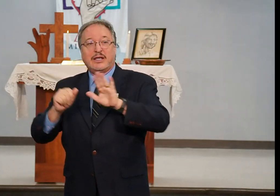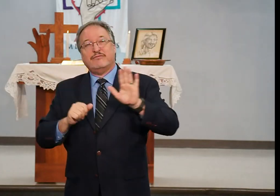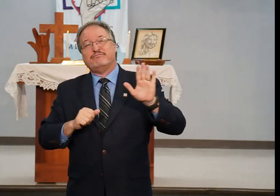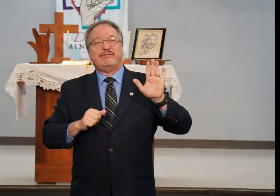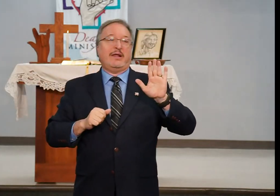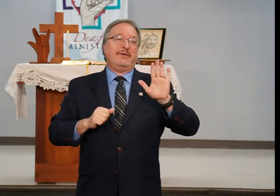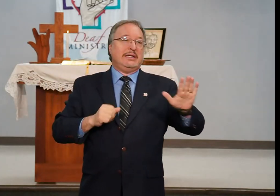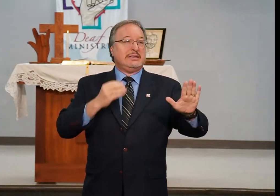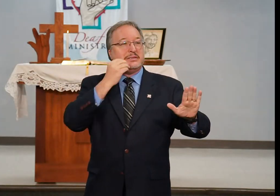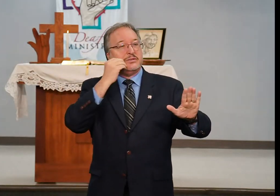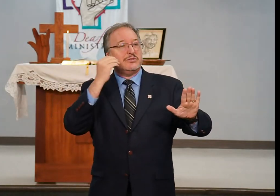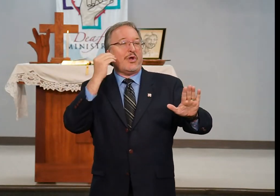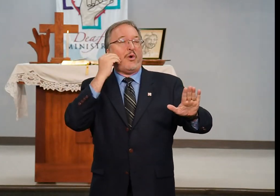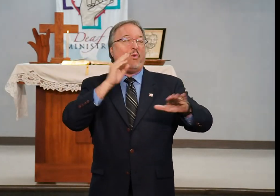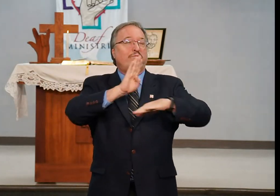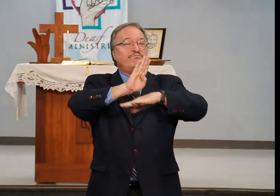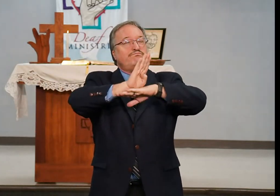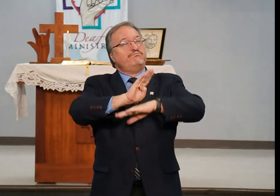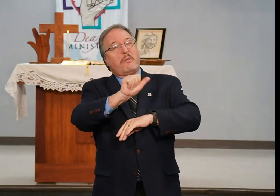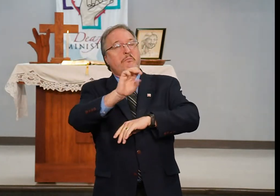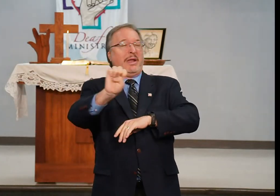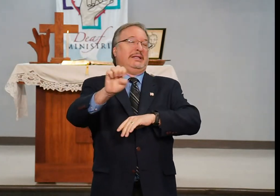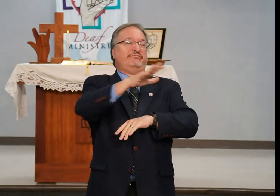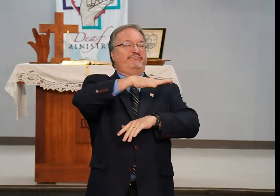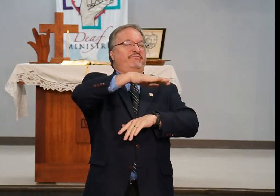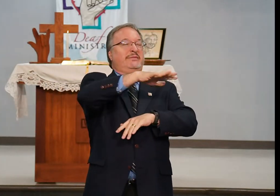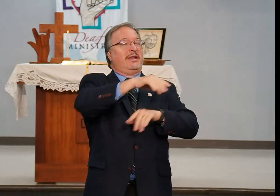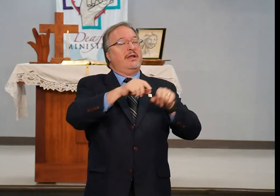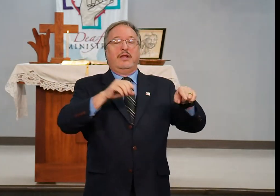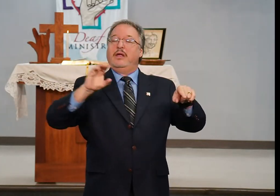Jesus was ready to leave the area